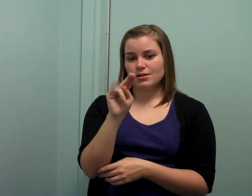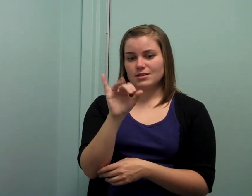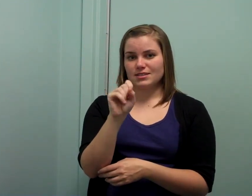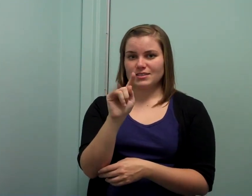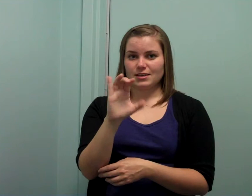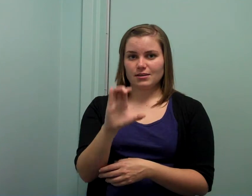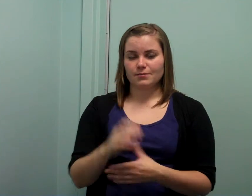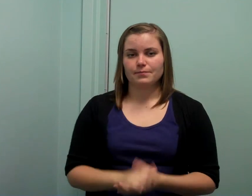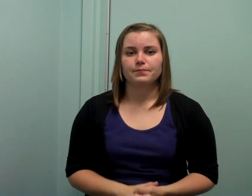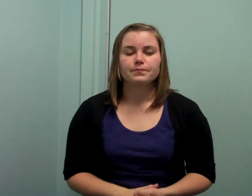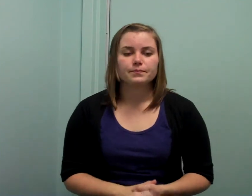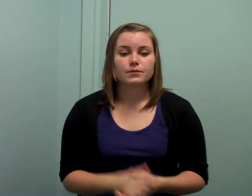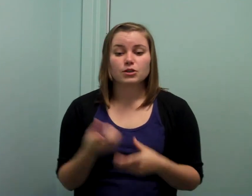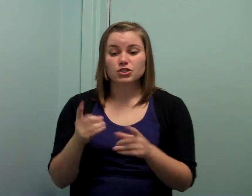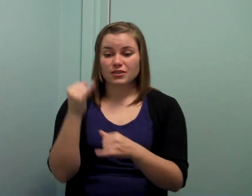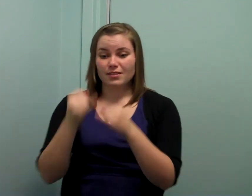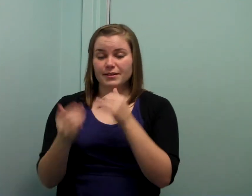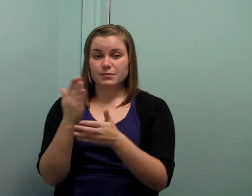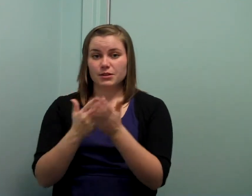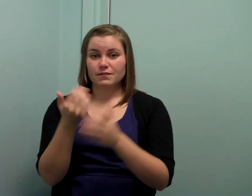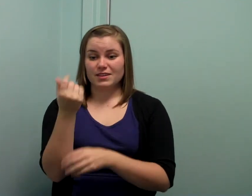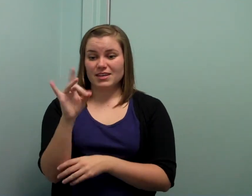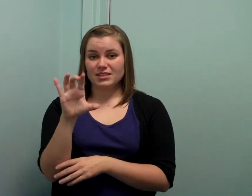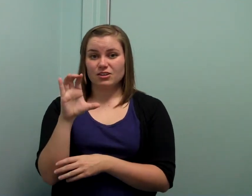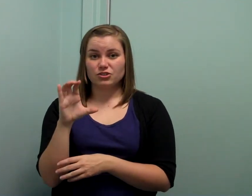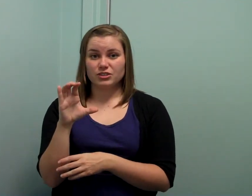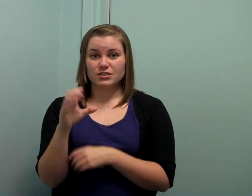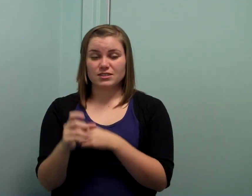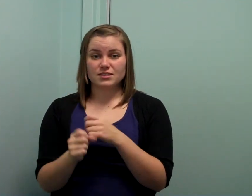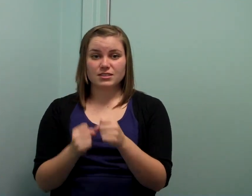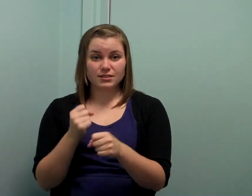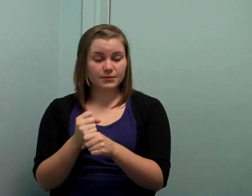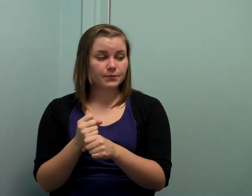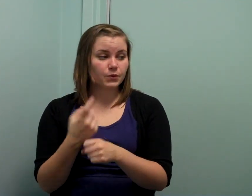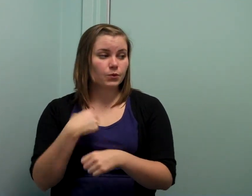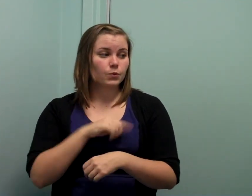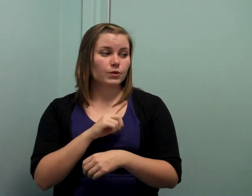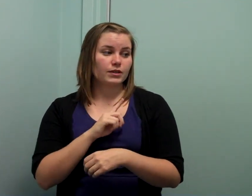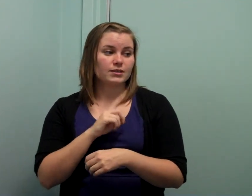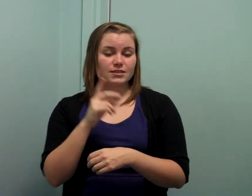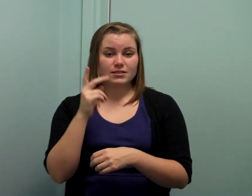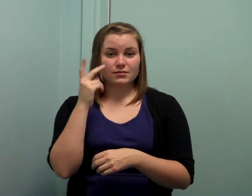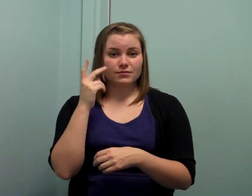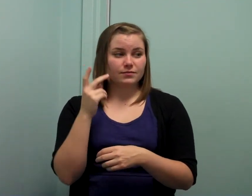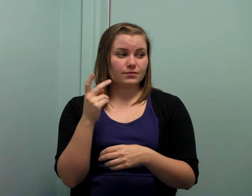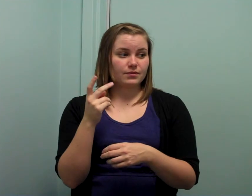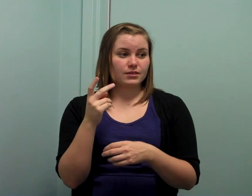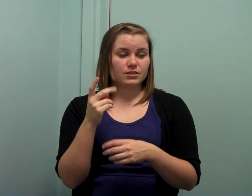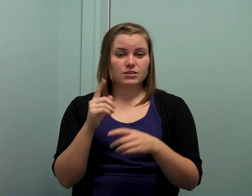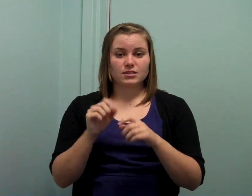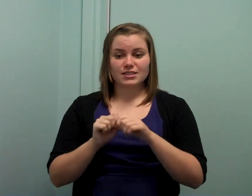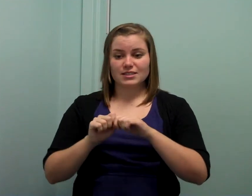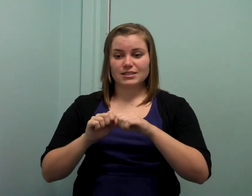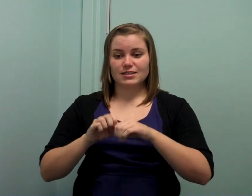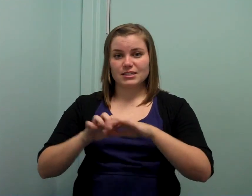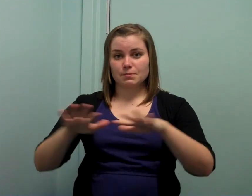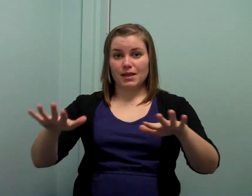Throughout the last part of the 1800s, we filled in the nation. Now, at that point, all ranges